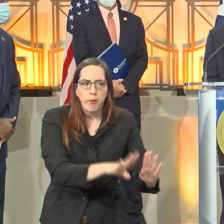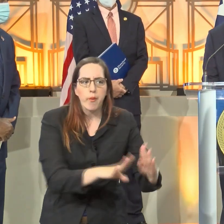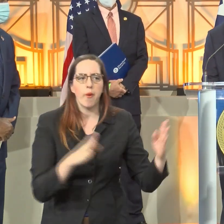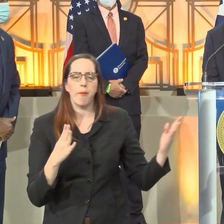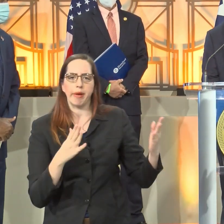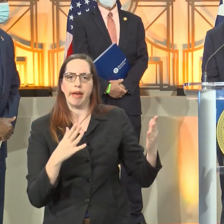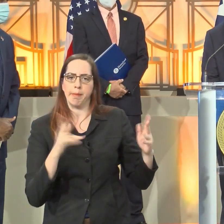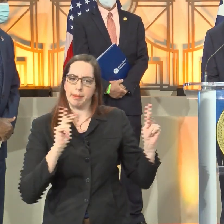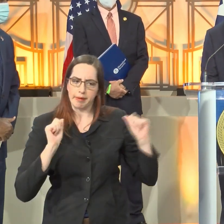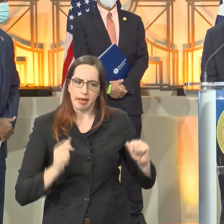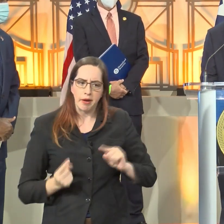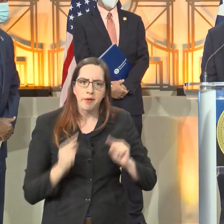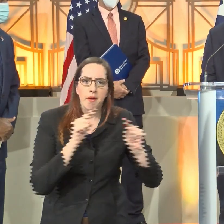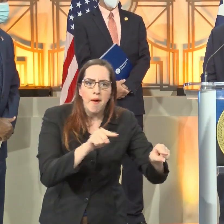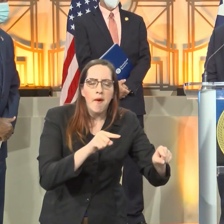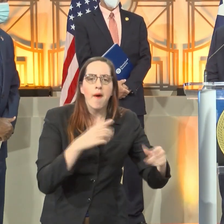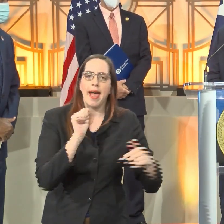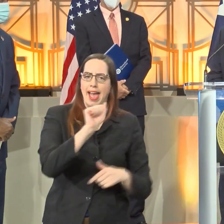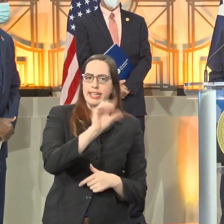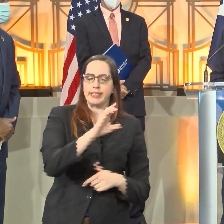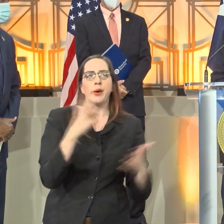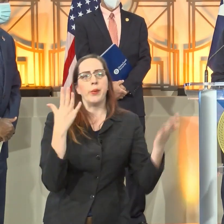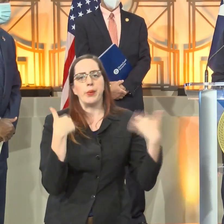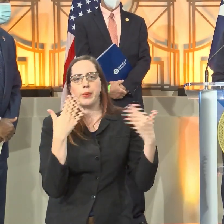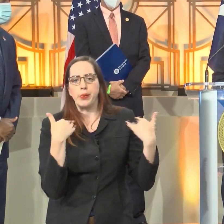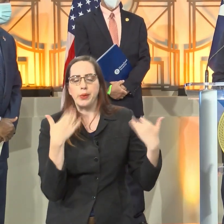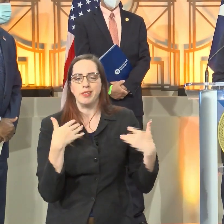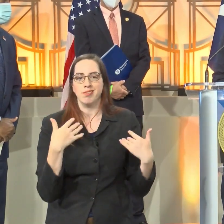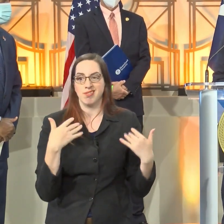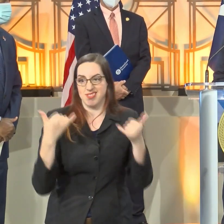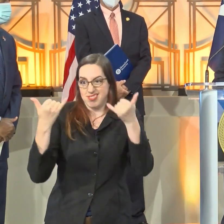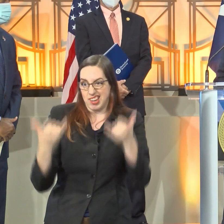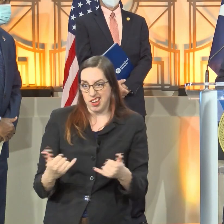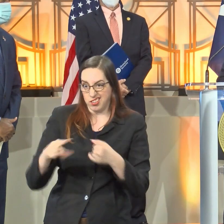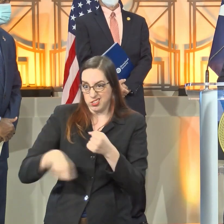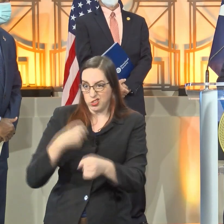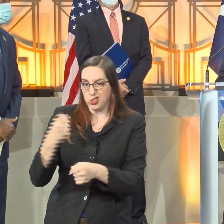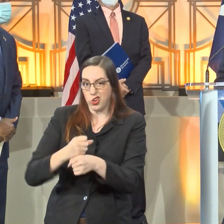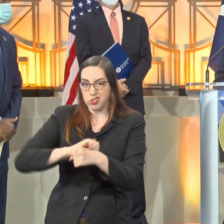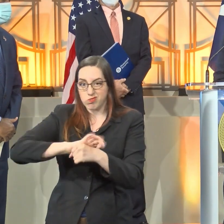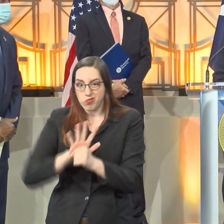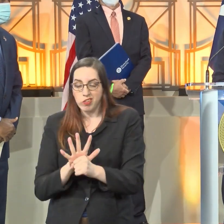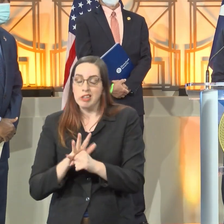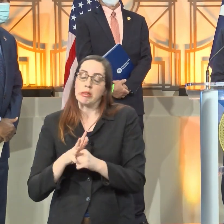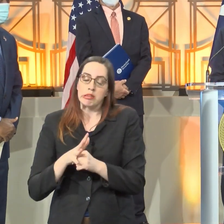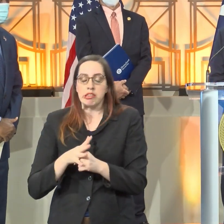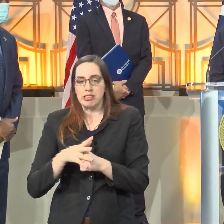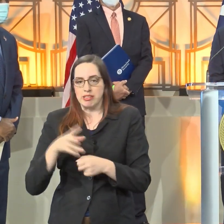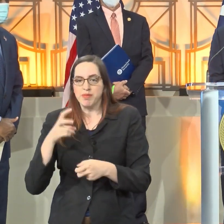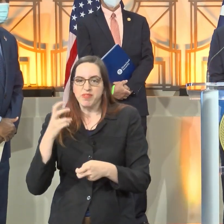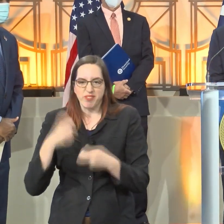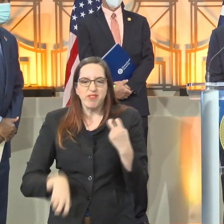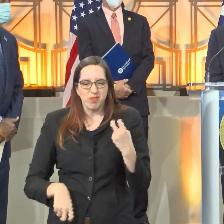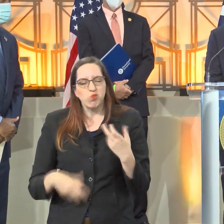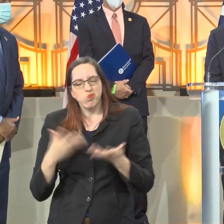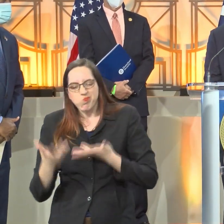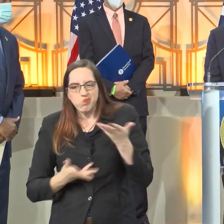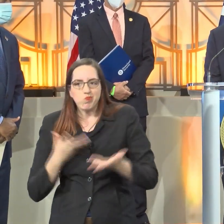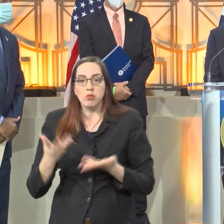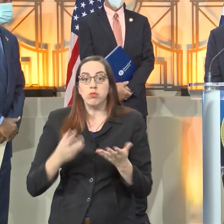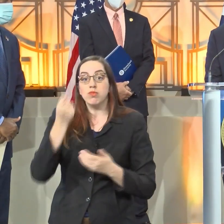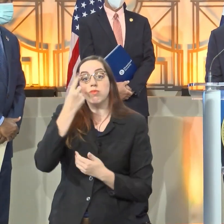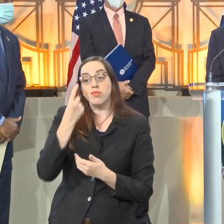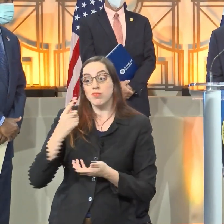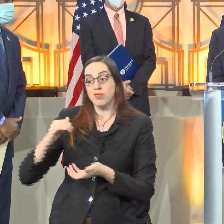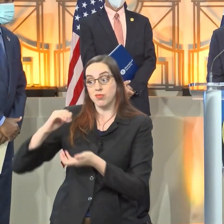as cooling centers. Obviously, the pandemic has made that a little bit more complicated, but the partnership with